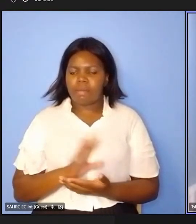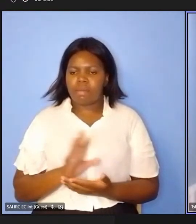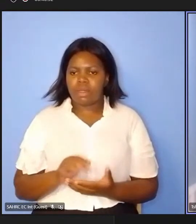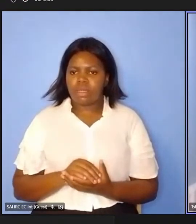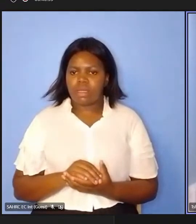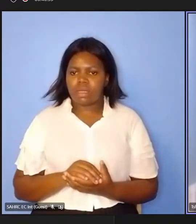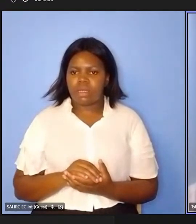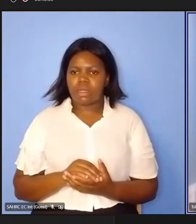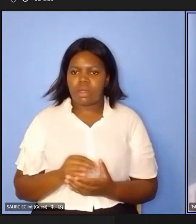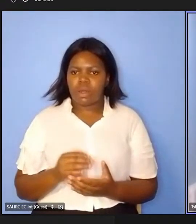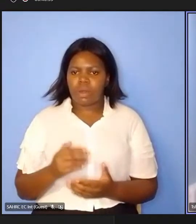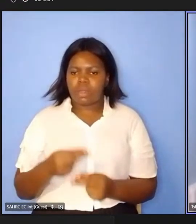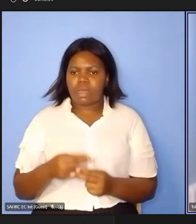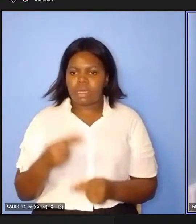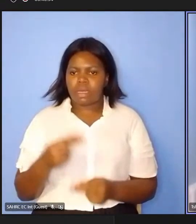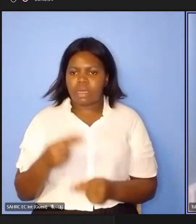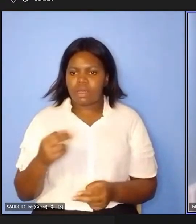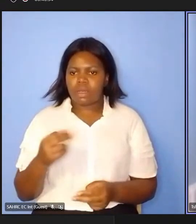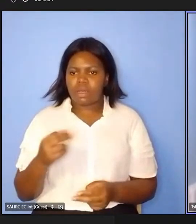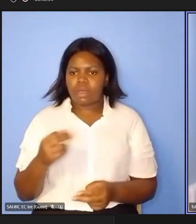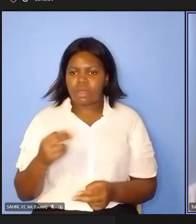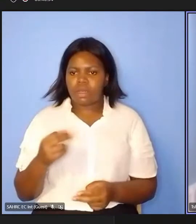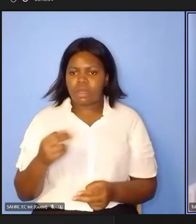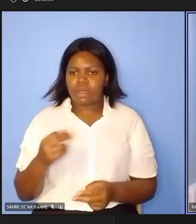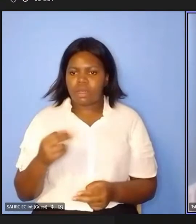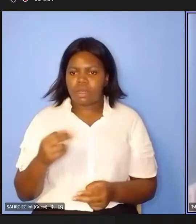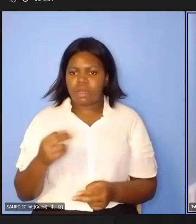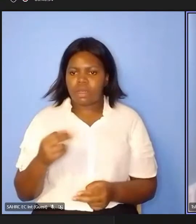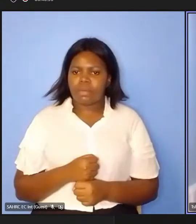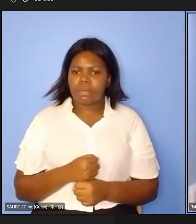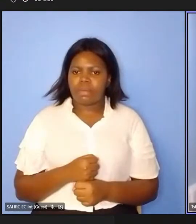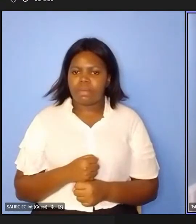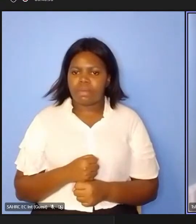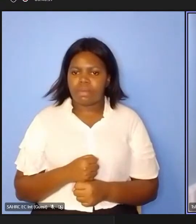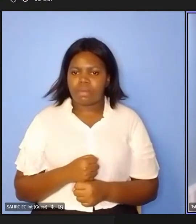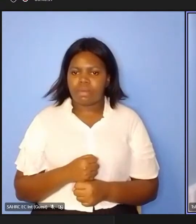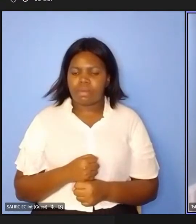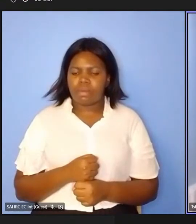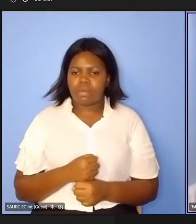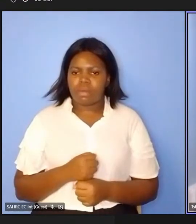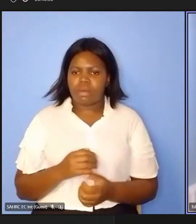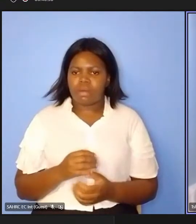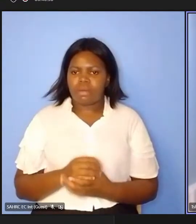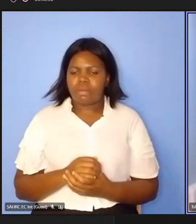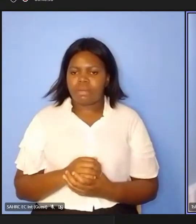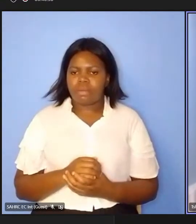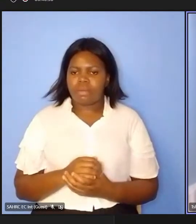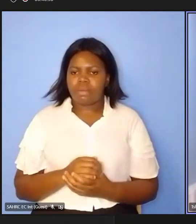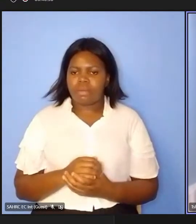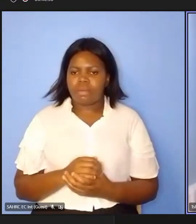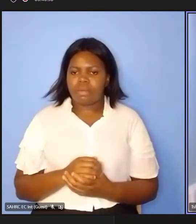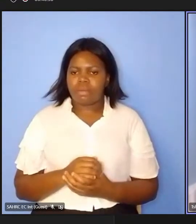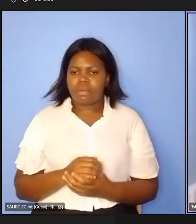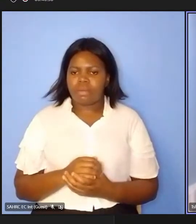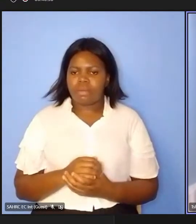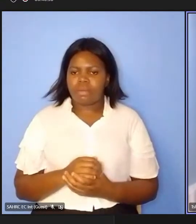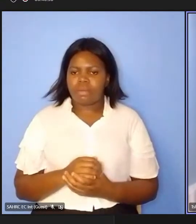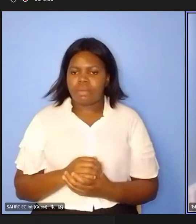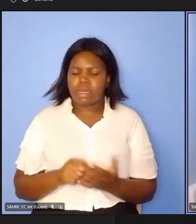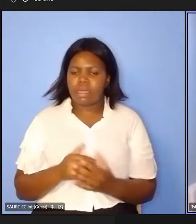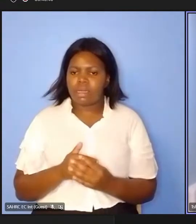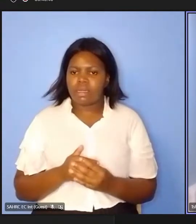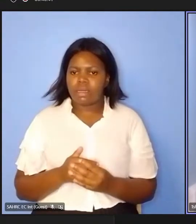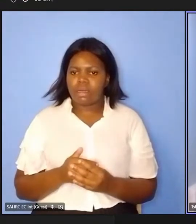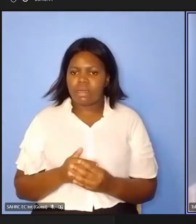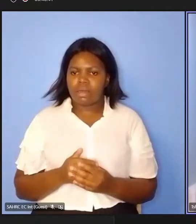the year. Whilst we're concerned that it's moved from being a policy to a guideline, be that as it may, I think even if it's published